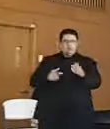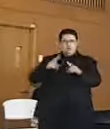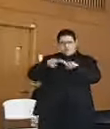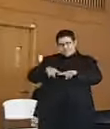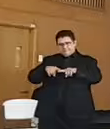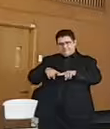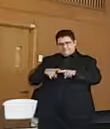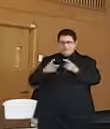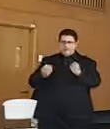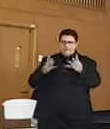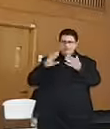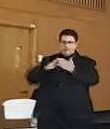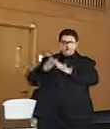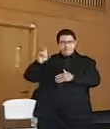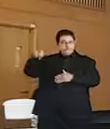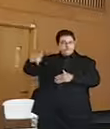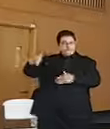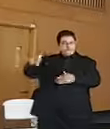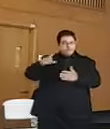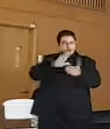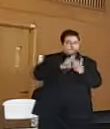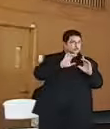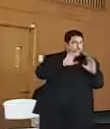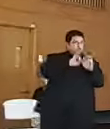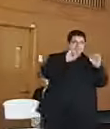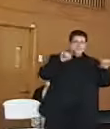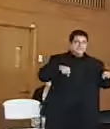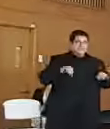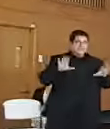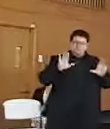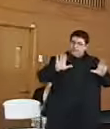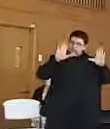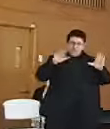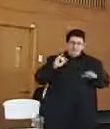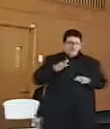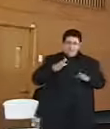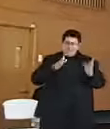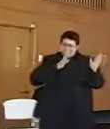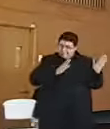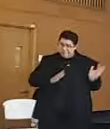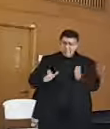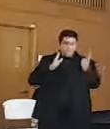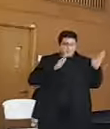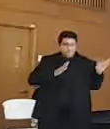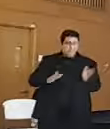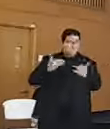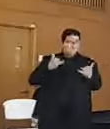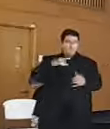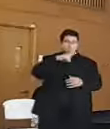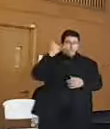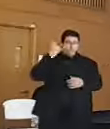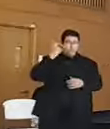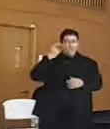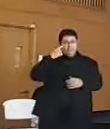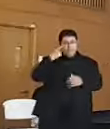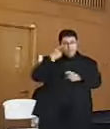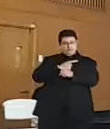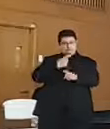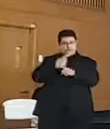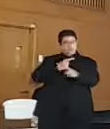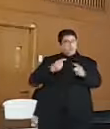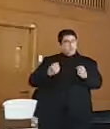the support that you question. So the school systems have done a great job planning this whole summer, and I believe with the right amount of support and